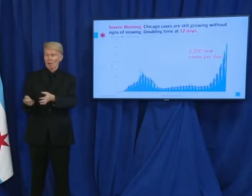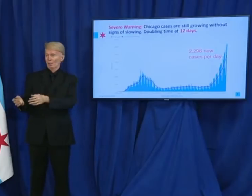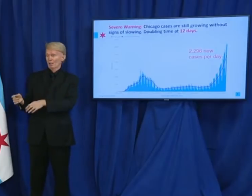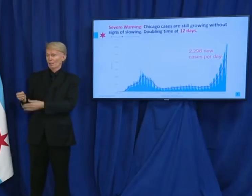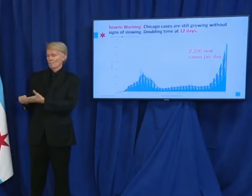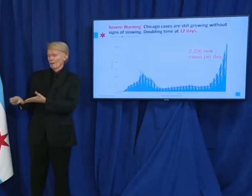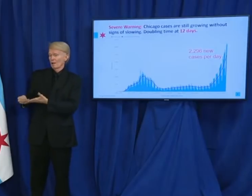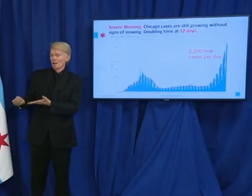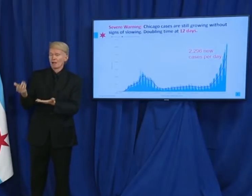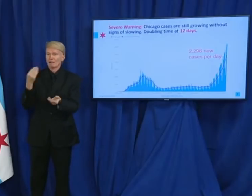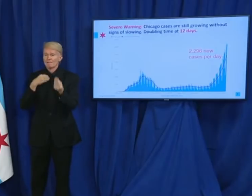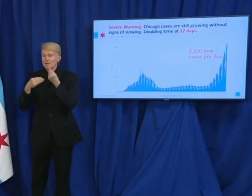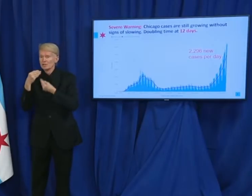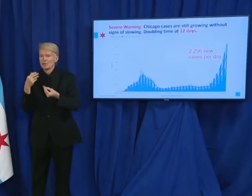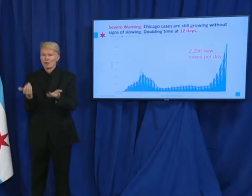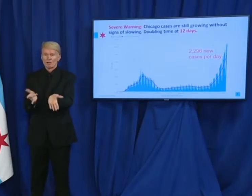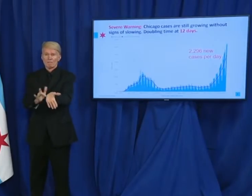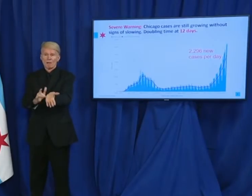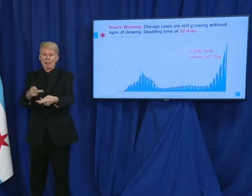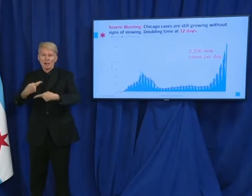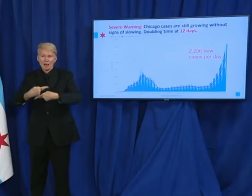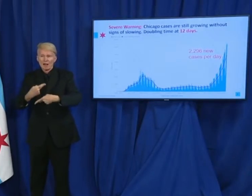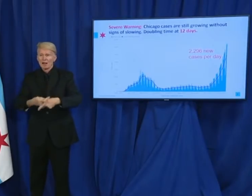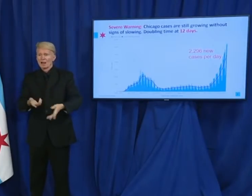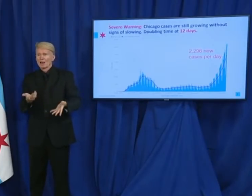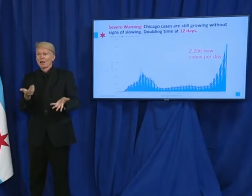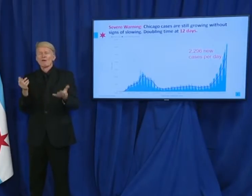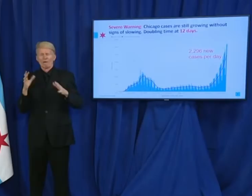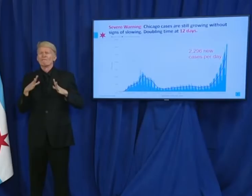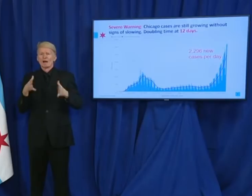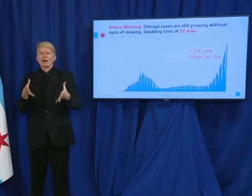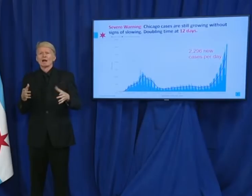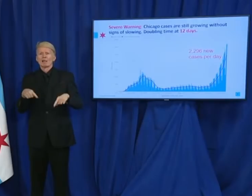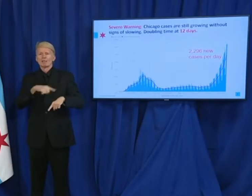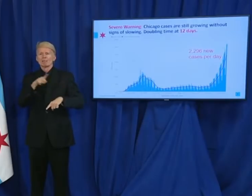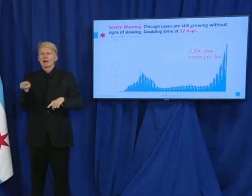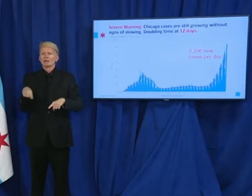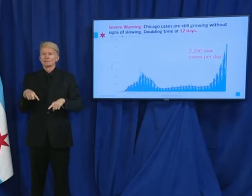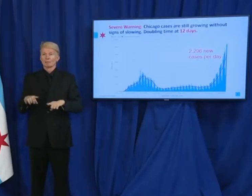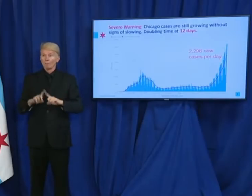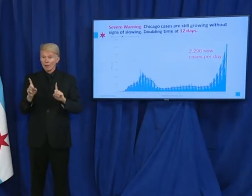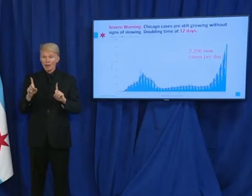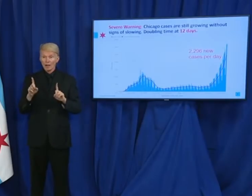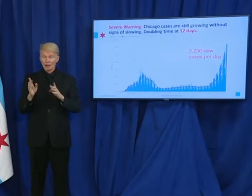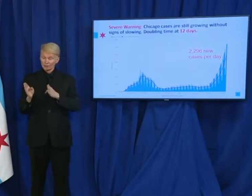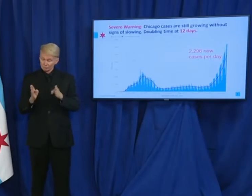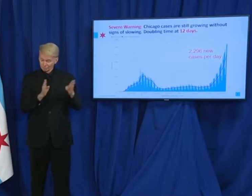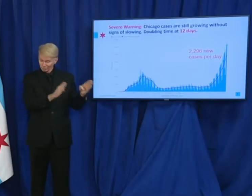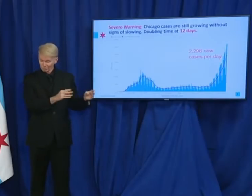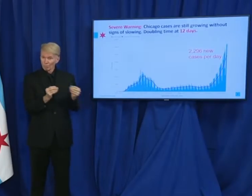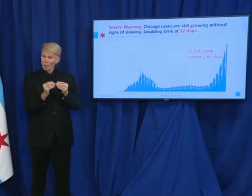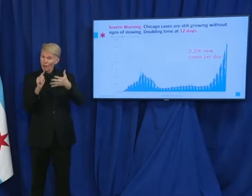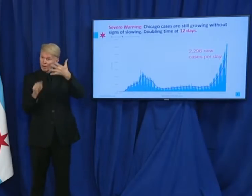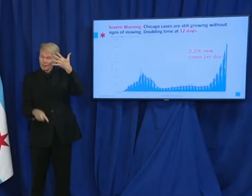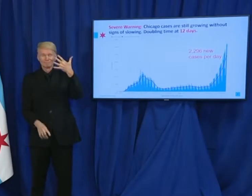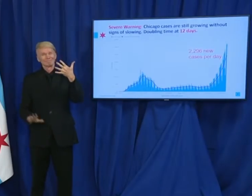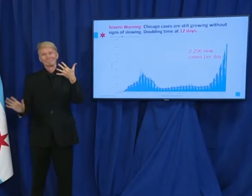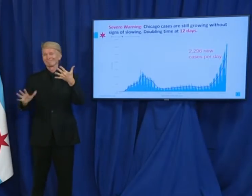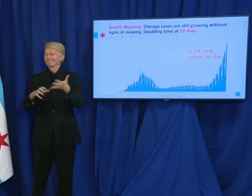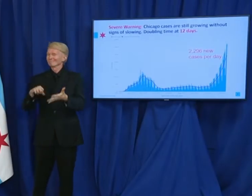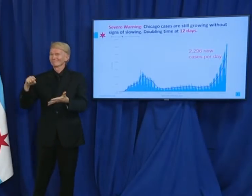or groceries, obviously you can do that. But otherwise, we need to take chances away